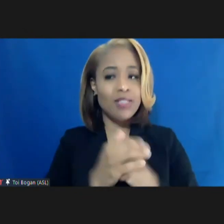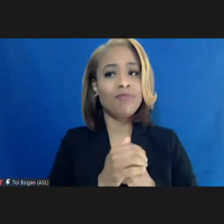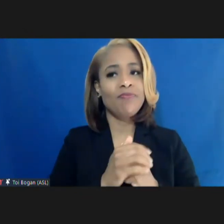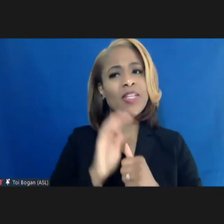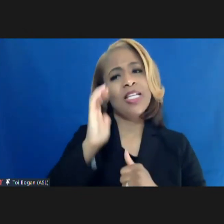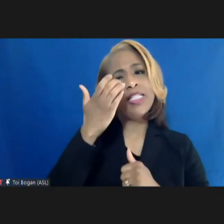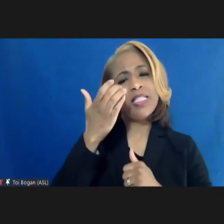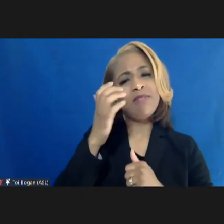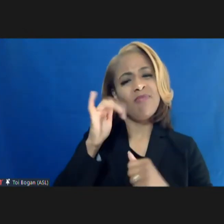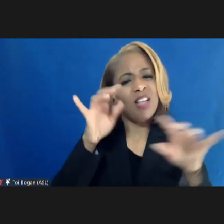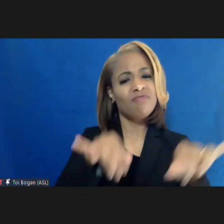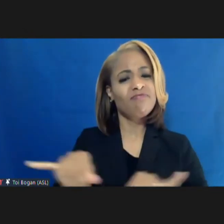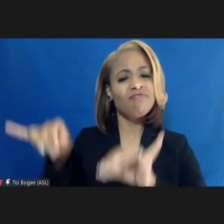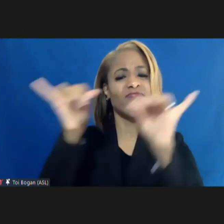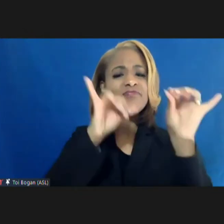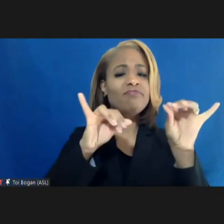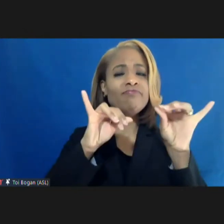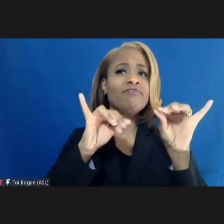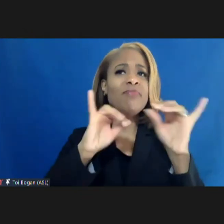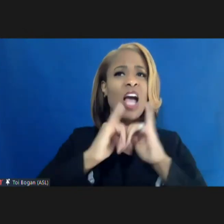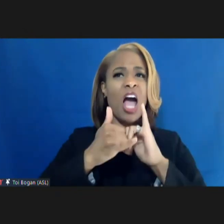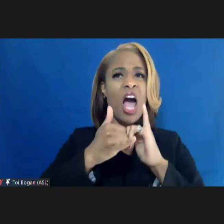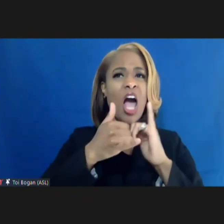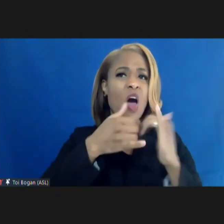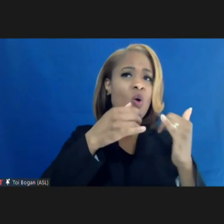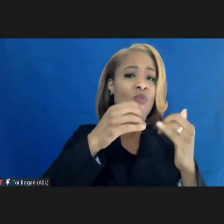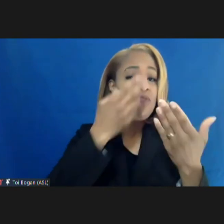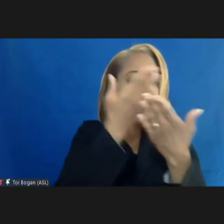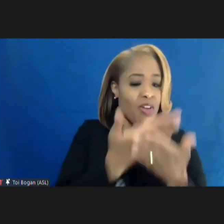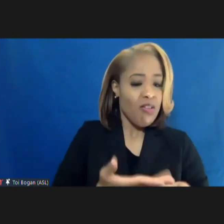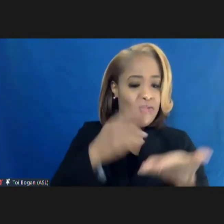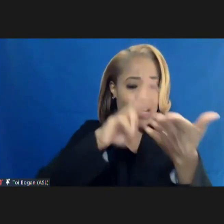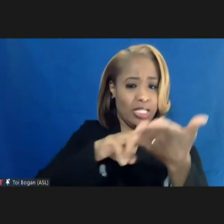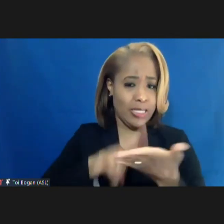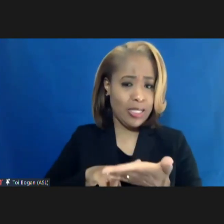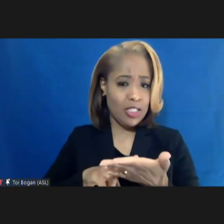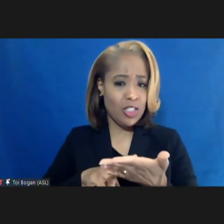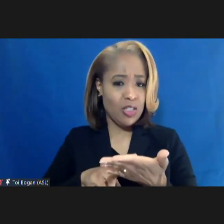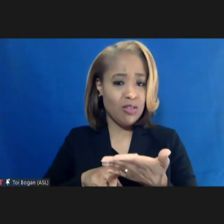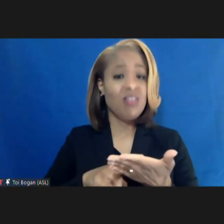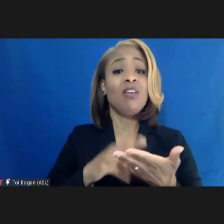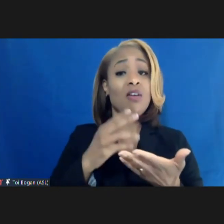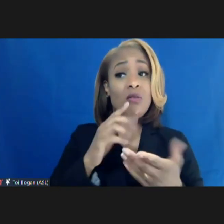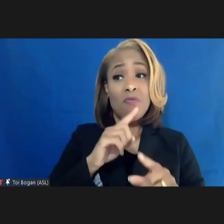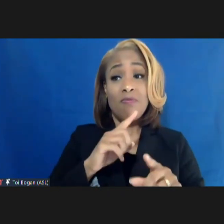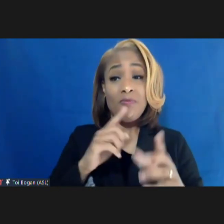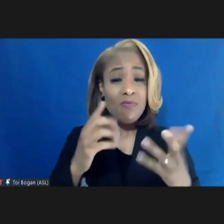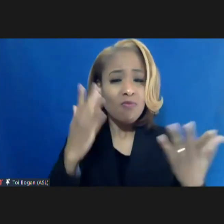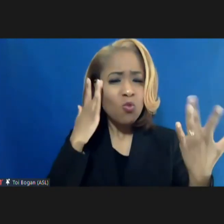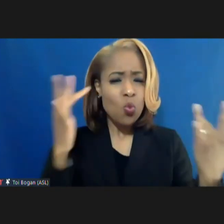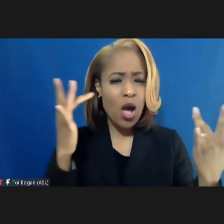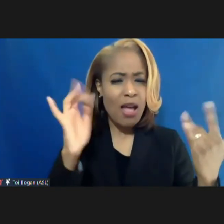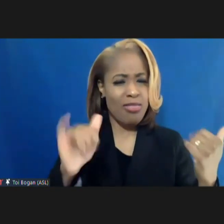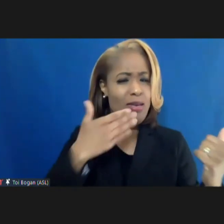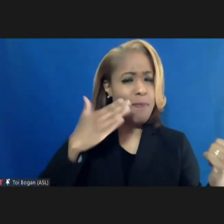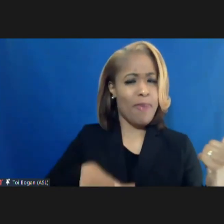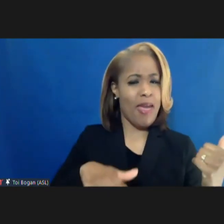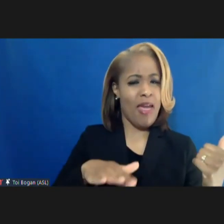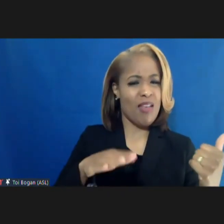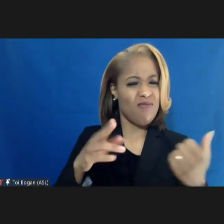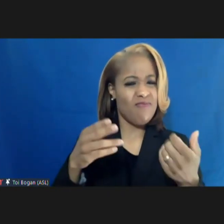be standardizing how signatures would be verified, which seems to be a difficult process anyway. Why is that a bad thing, in your